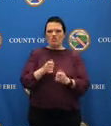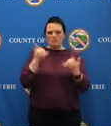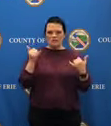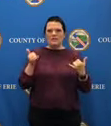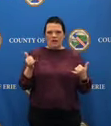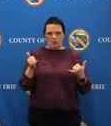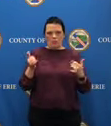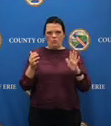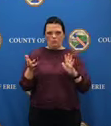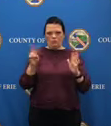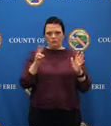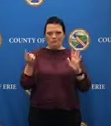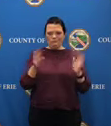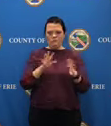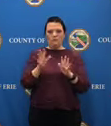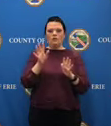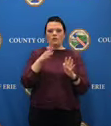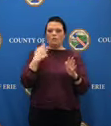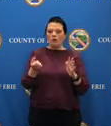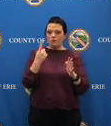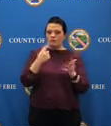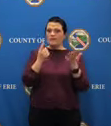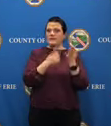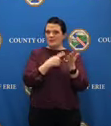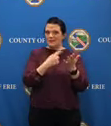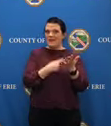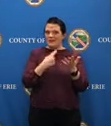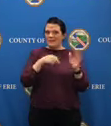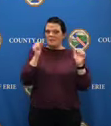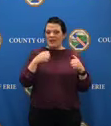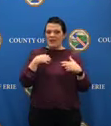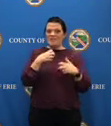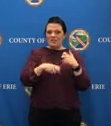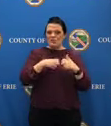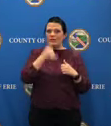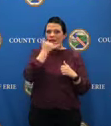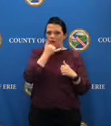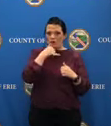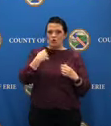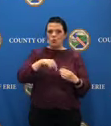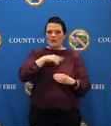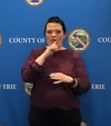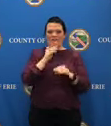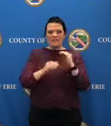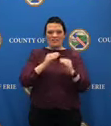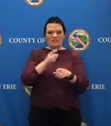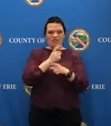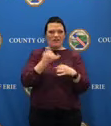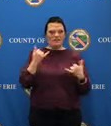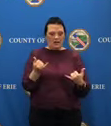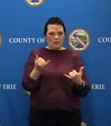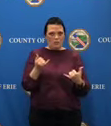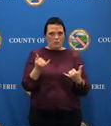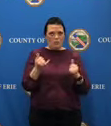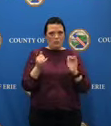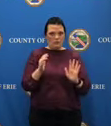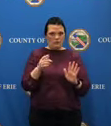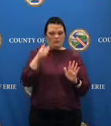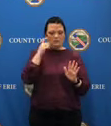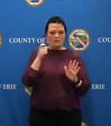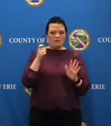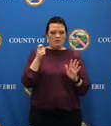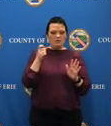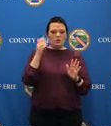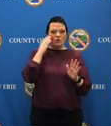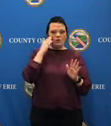We want people to understand that sometimes there can be issues or errors, and we're fixing that one right now because we had as